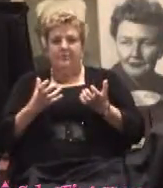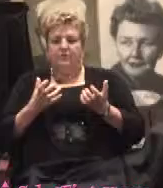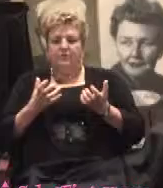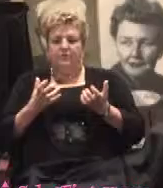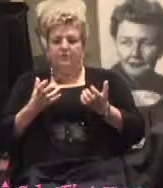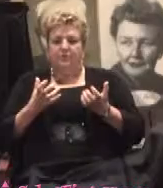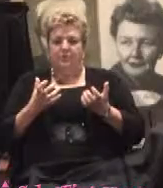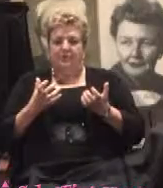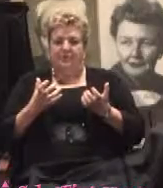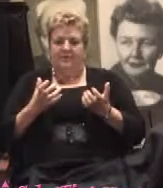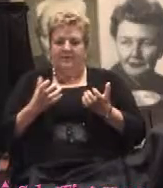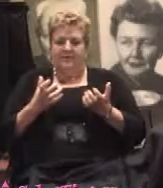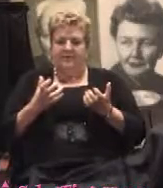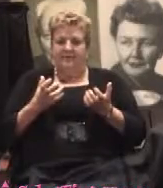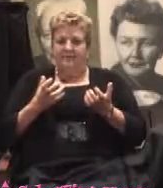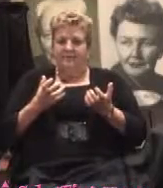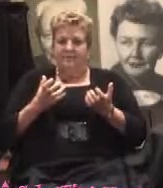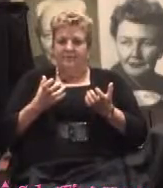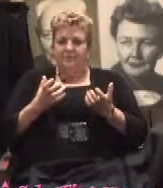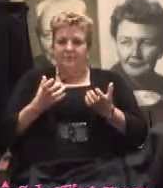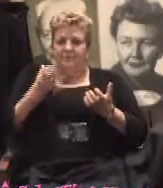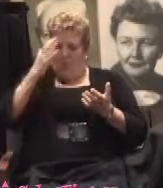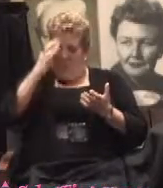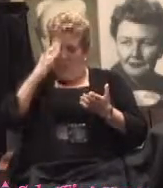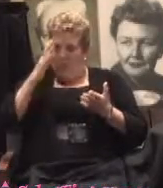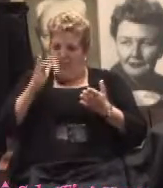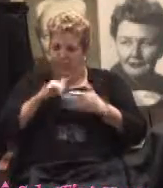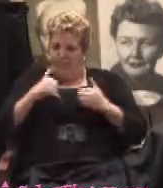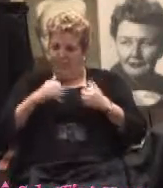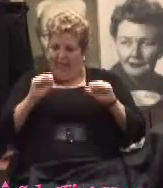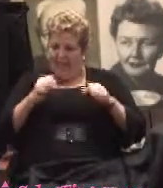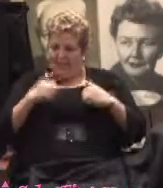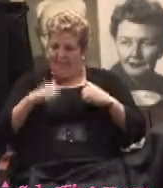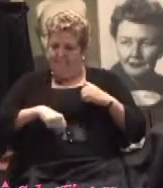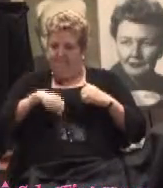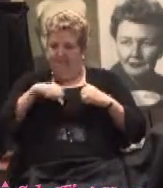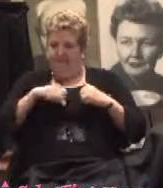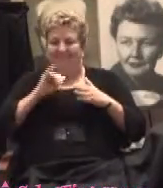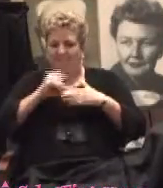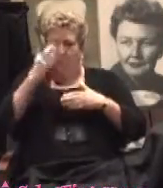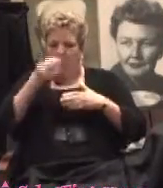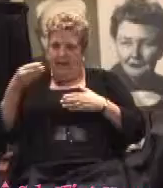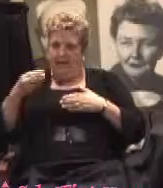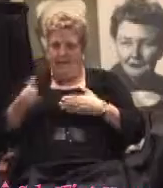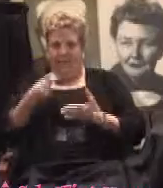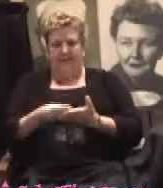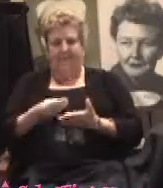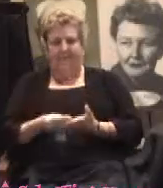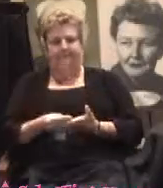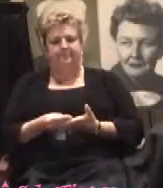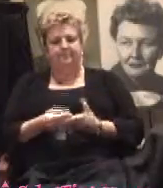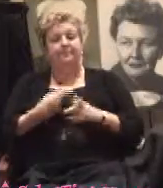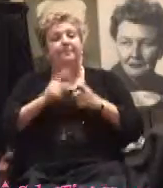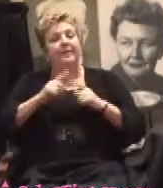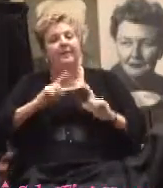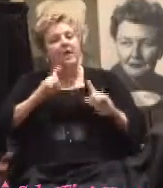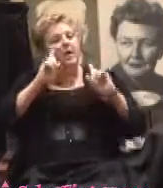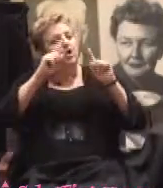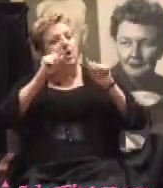with some dignity. So I paid the money. That's why I paid the money. And I go to the meetings, and it was big speaker meetings. We had a